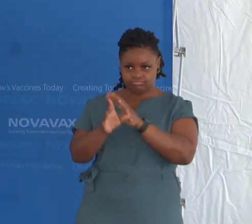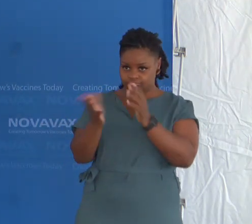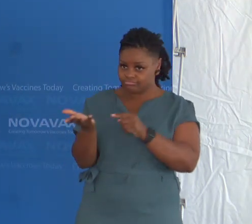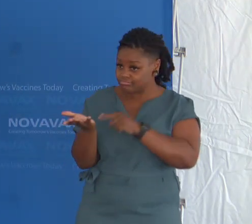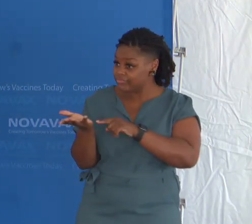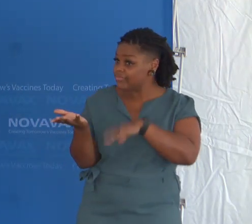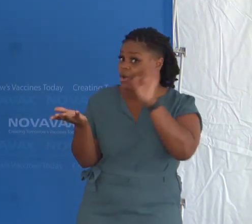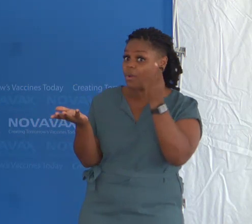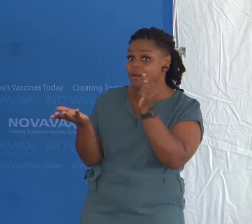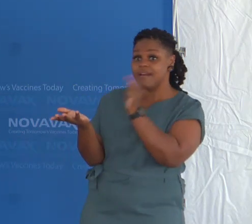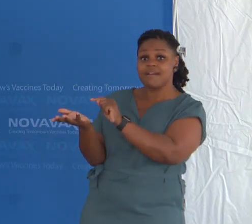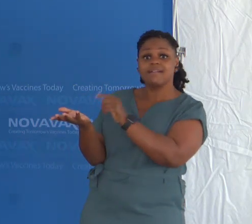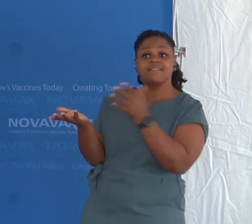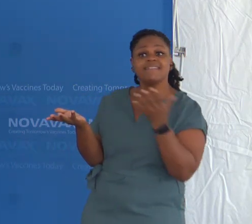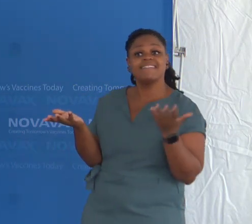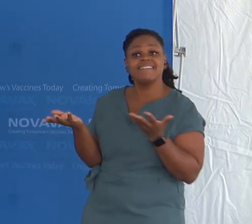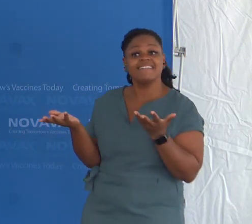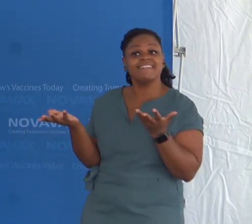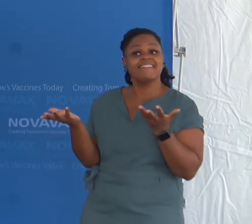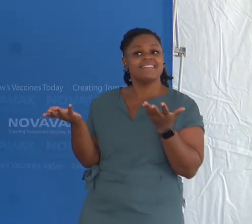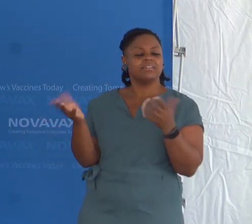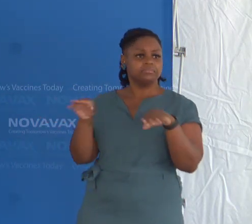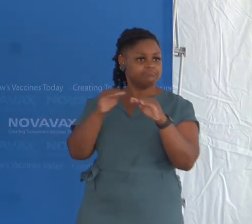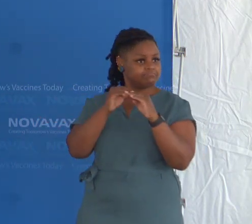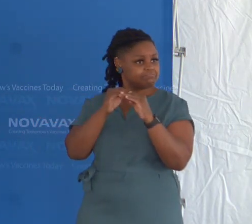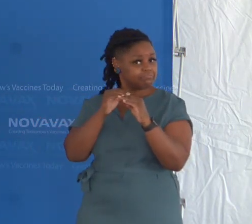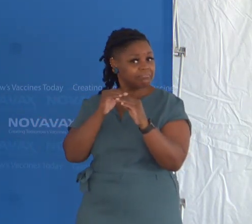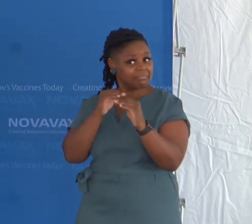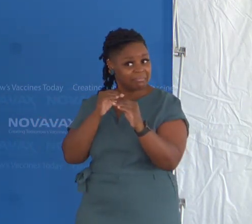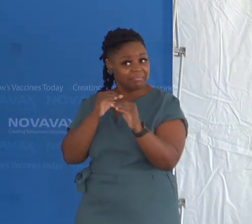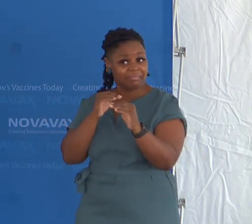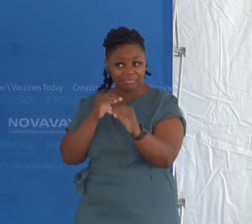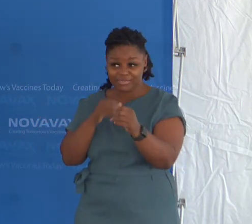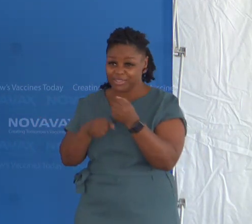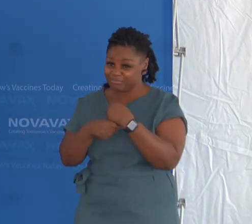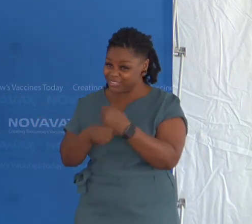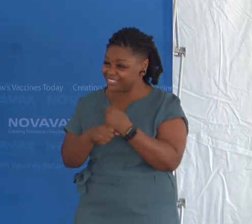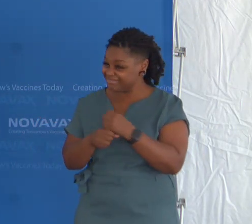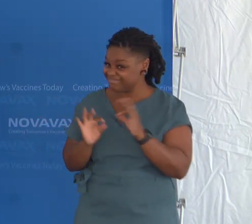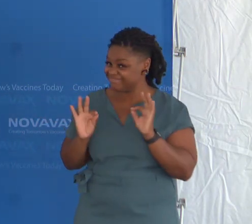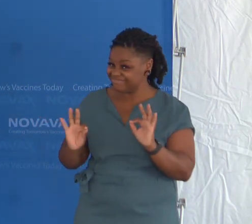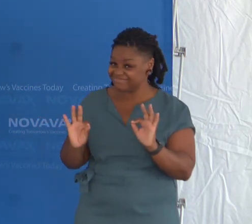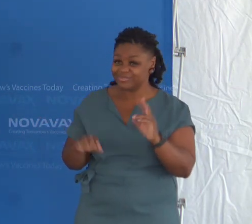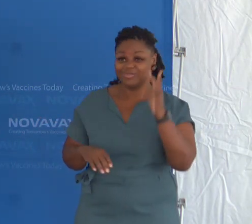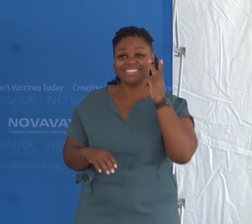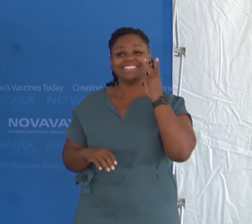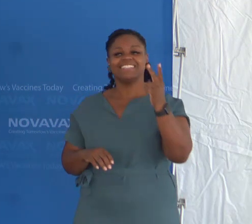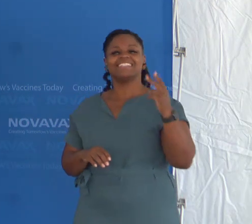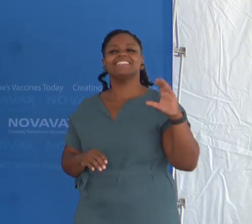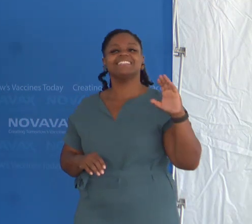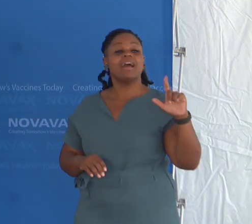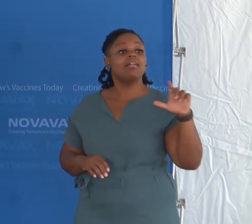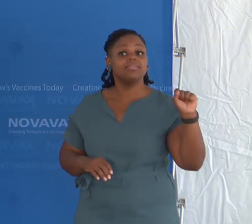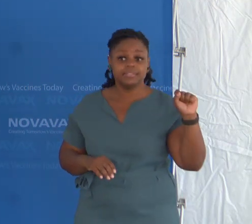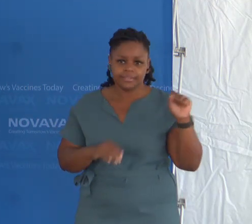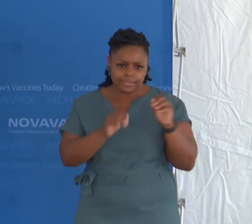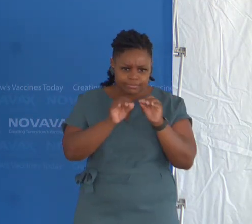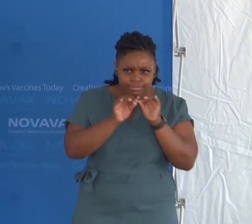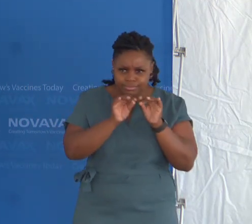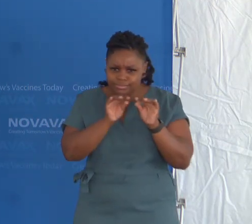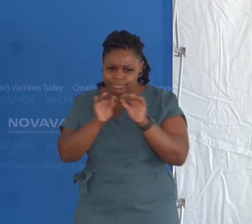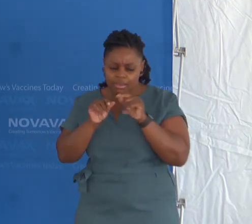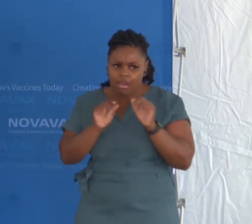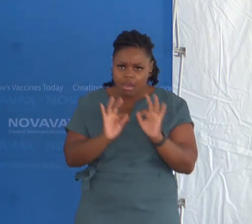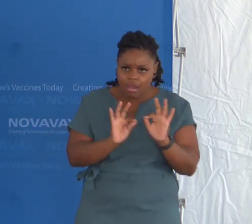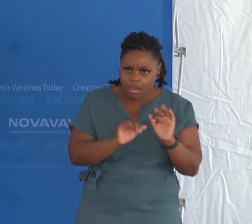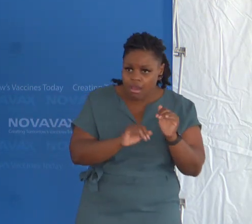stable, produced in these cells that you looked at high levels, and produced the highest level